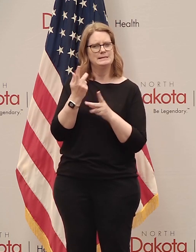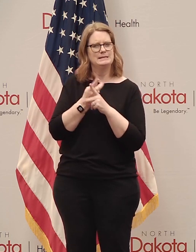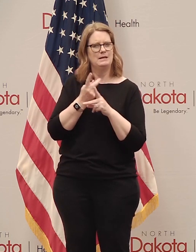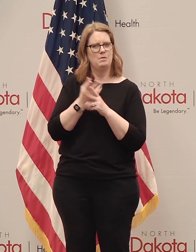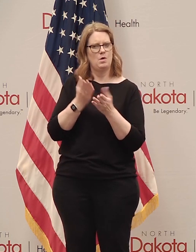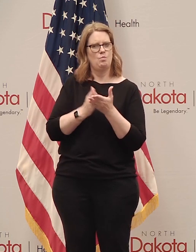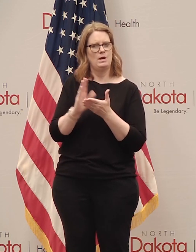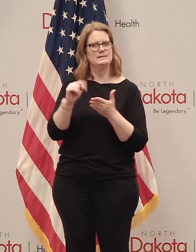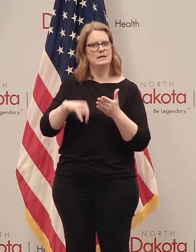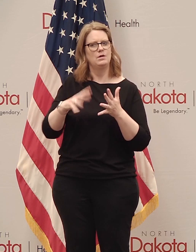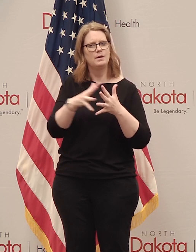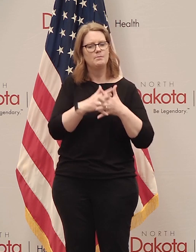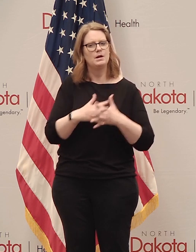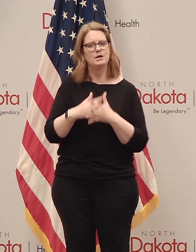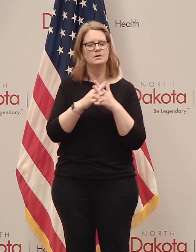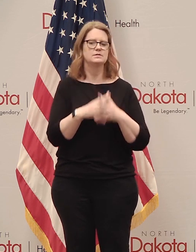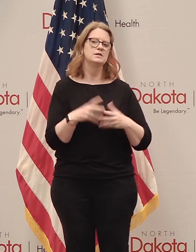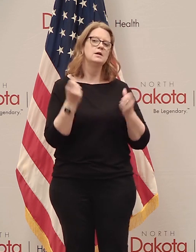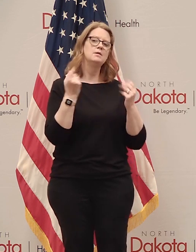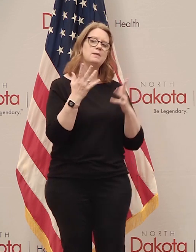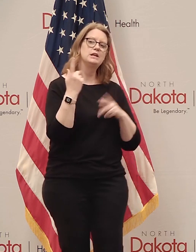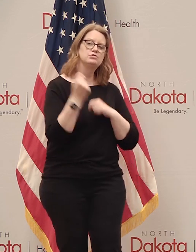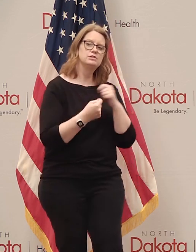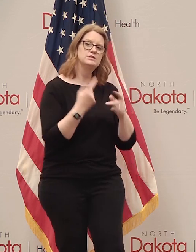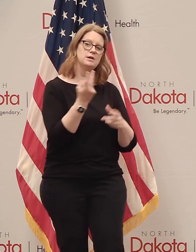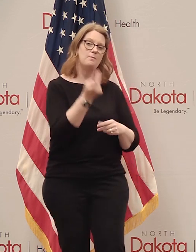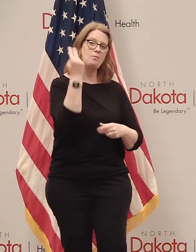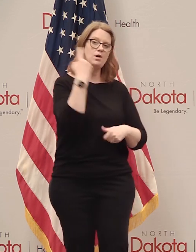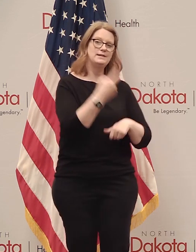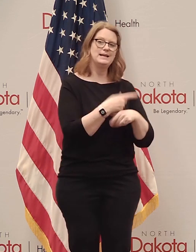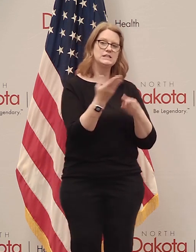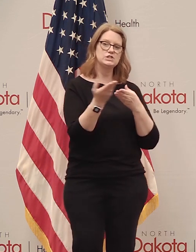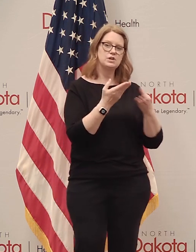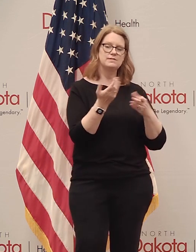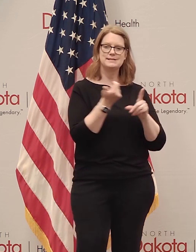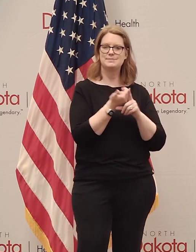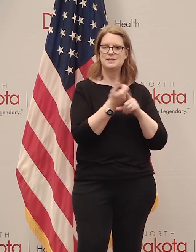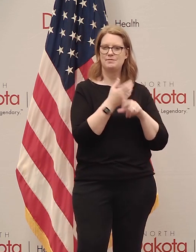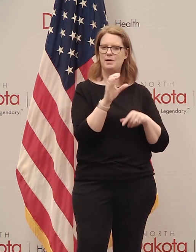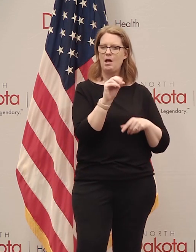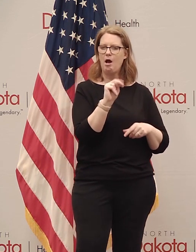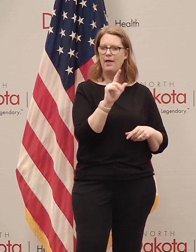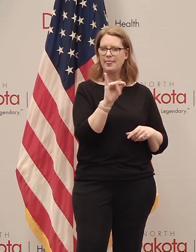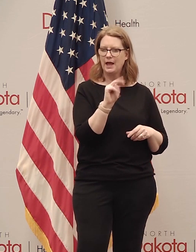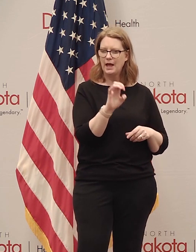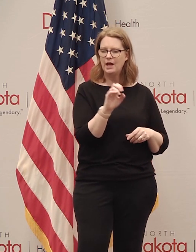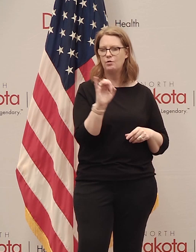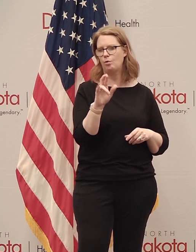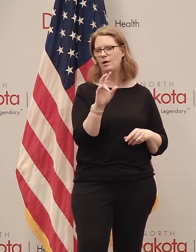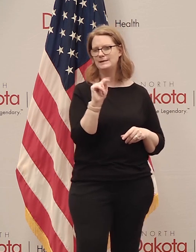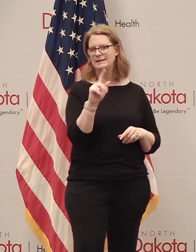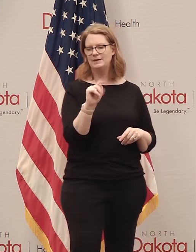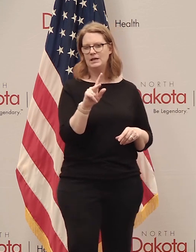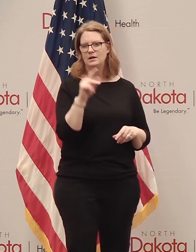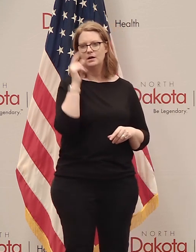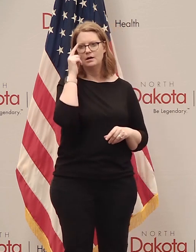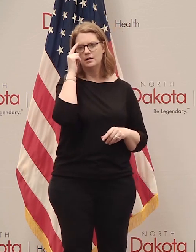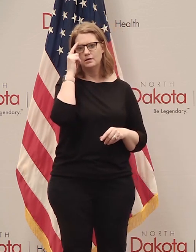number of traditional Memorial Day services have been changed to virtual or televised. And so